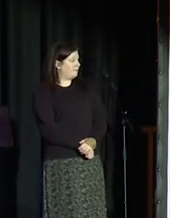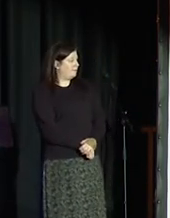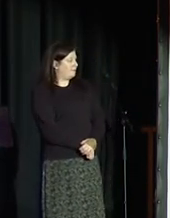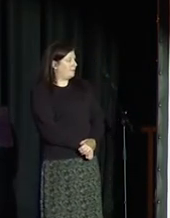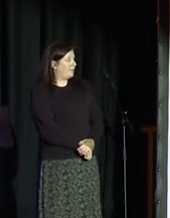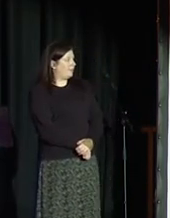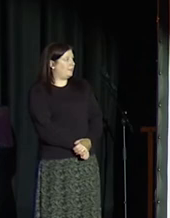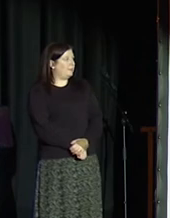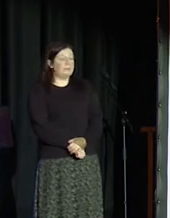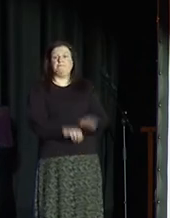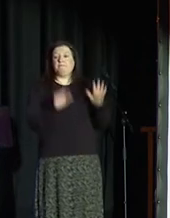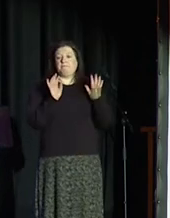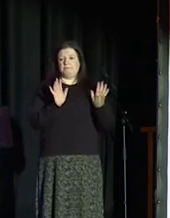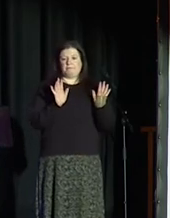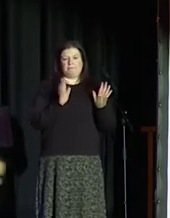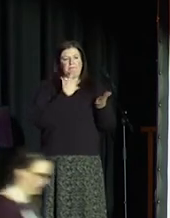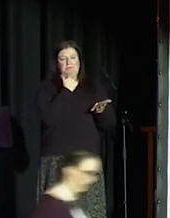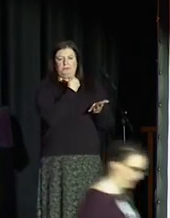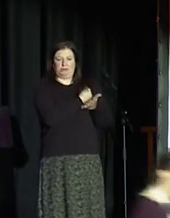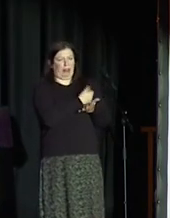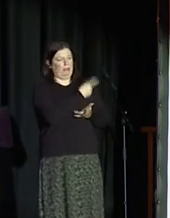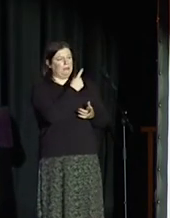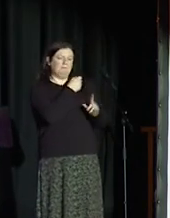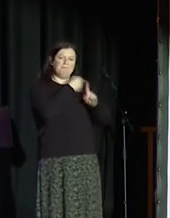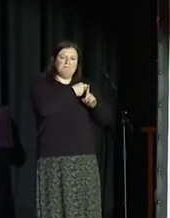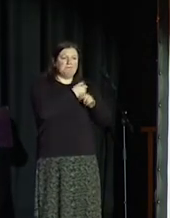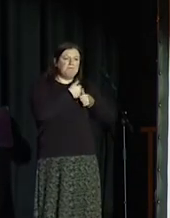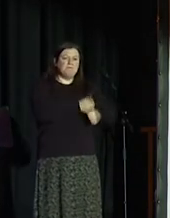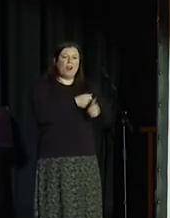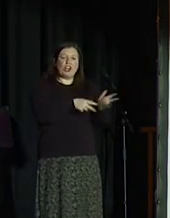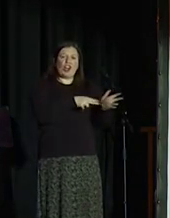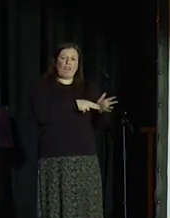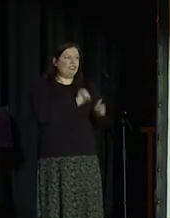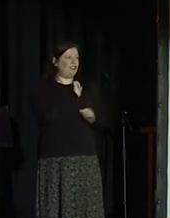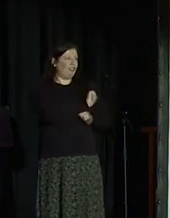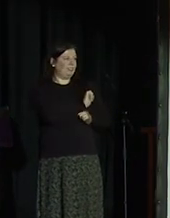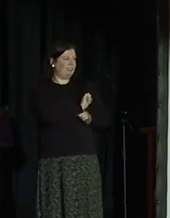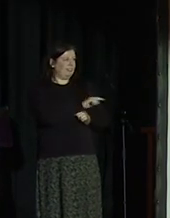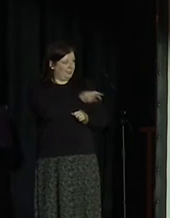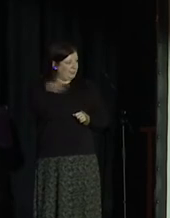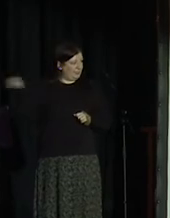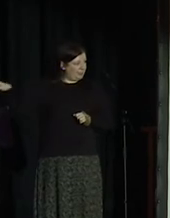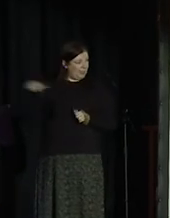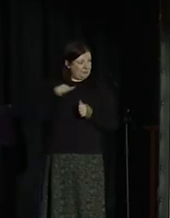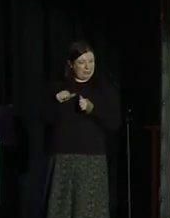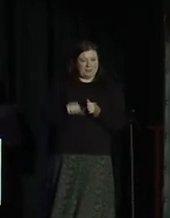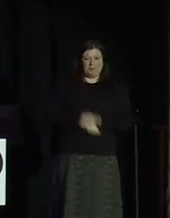maybe. So, obviously, brilliant ambassadors for Coventry. And some stairs on that side, Martin,